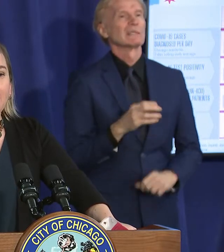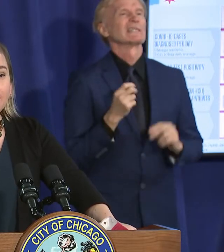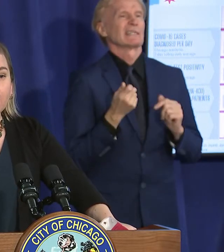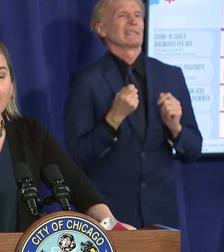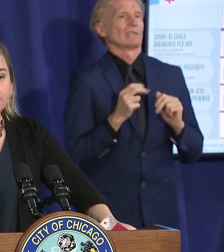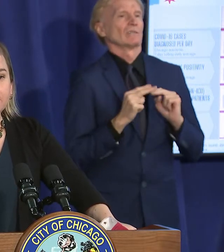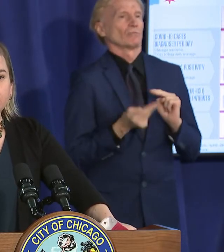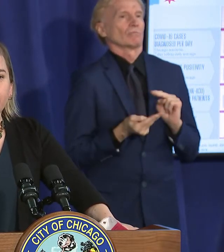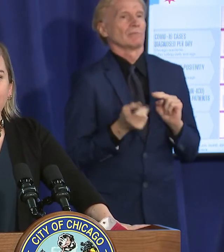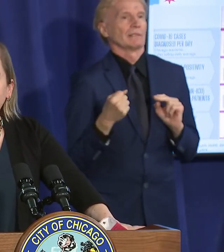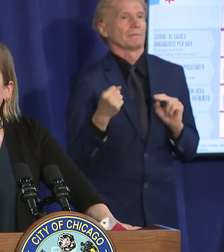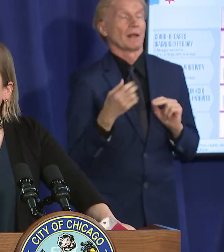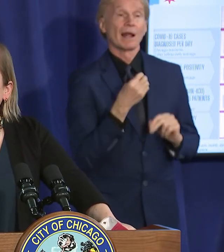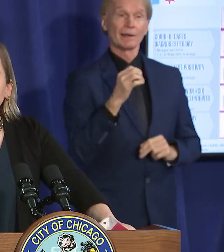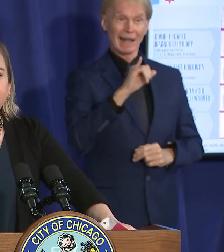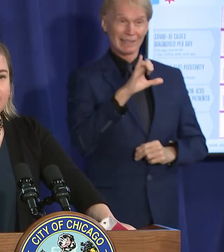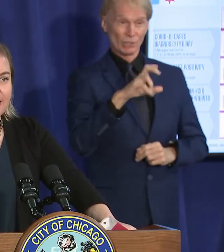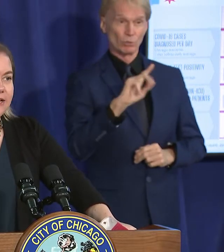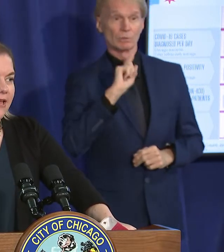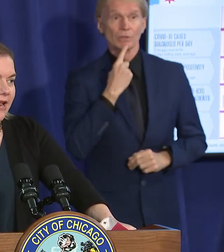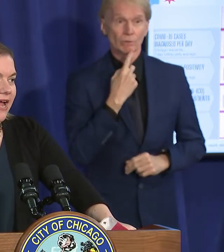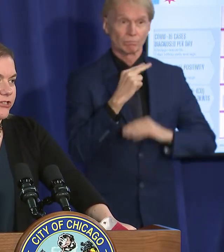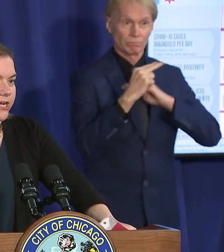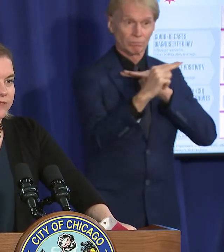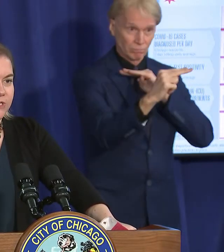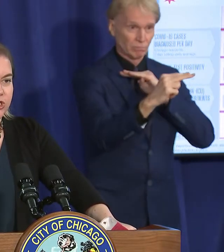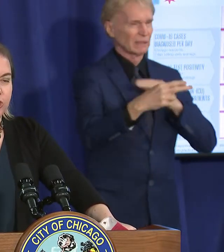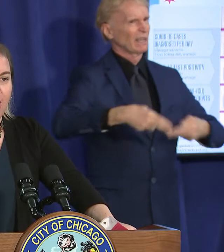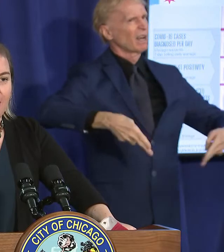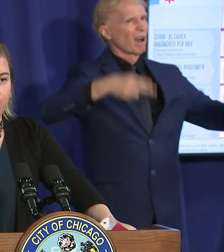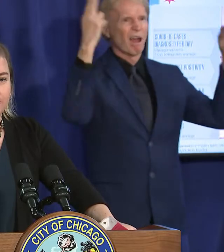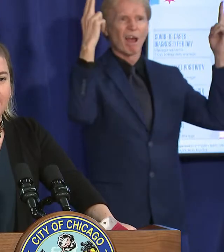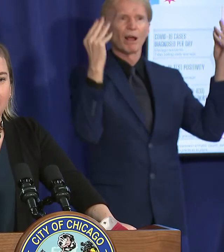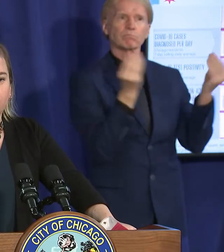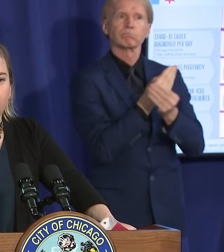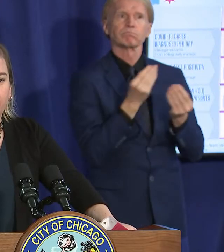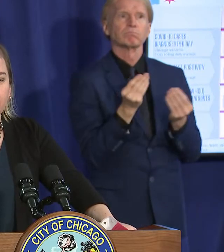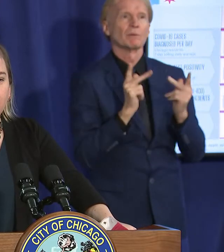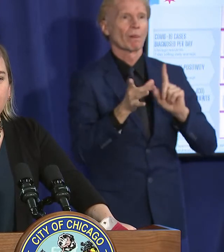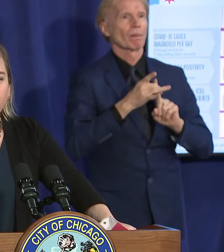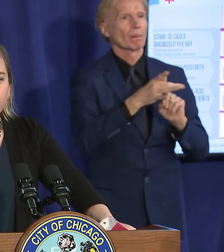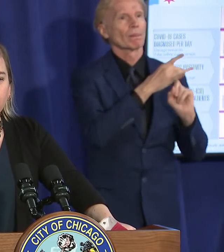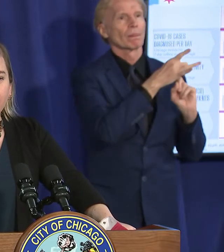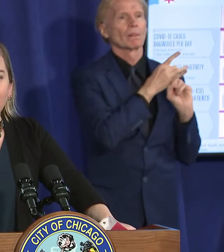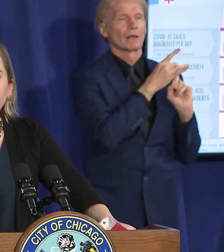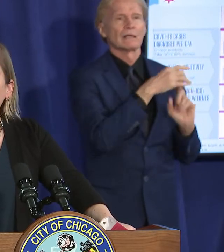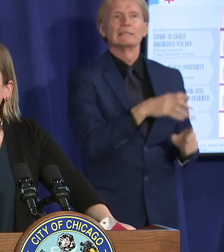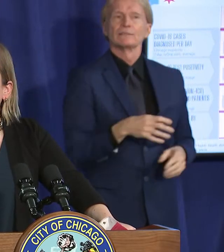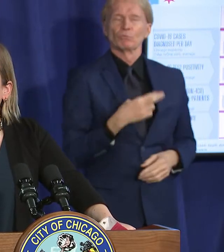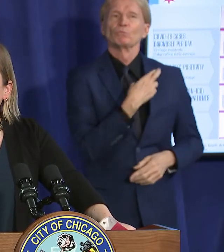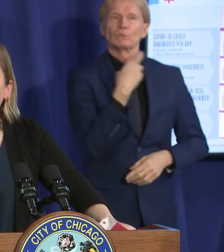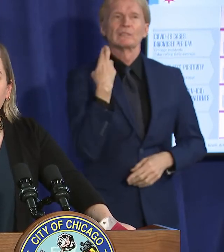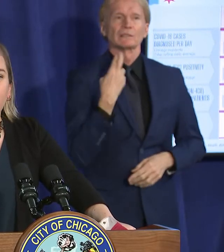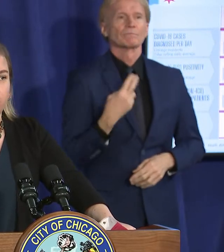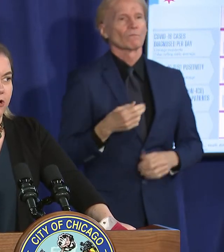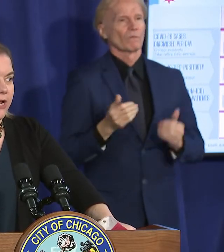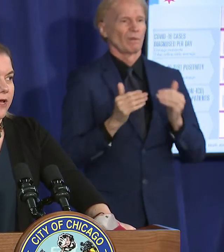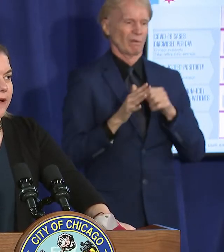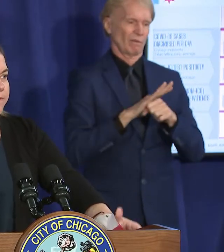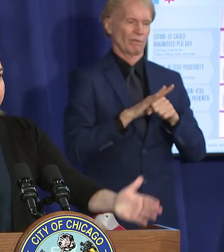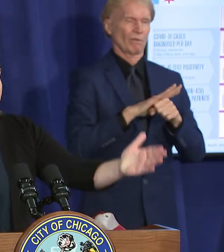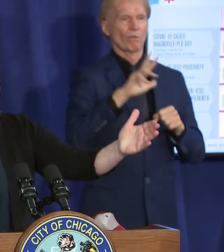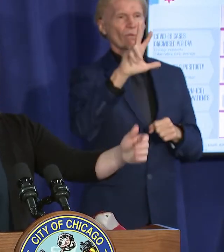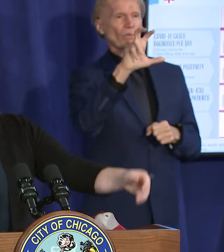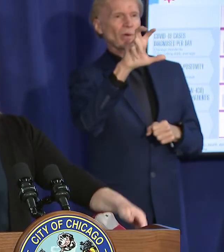decreasing. And then our ICU capacity has actually stayed in that high transmission or high risk category. We're currently averaging just over